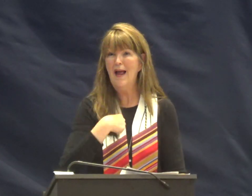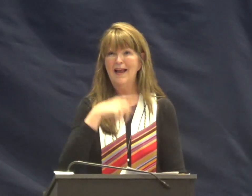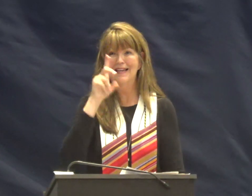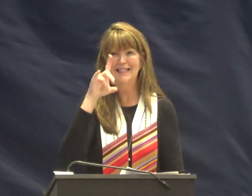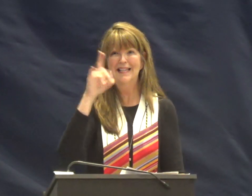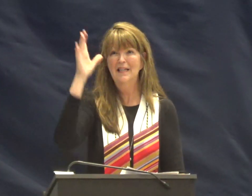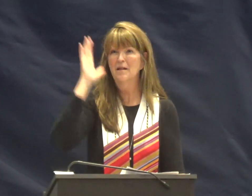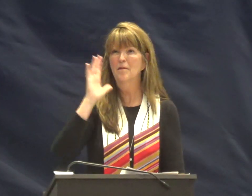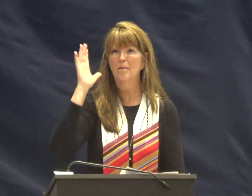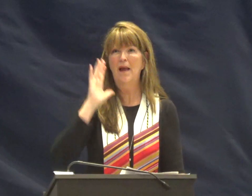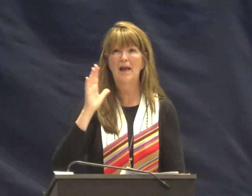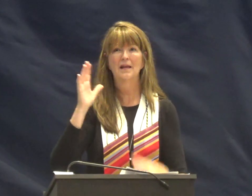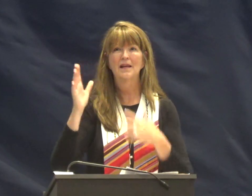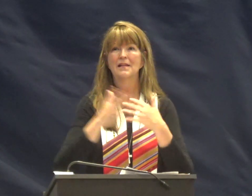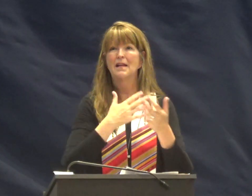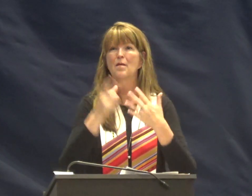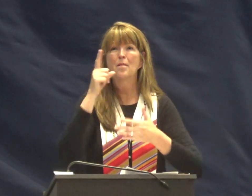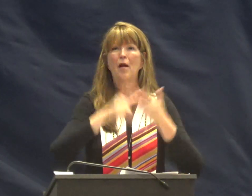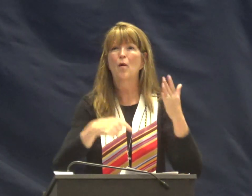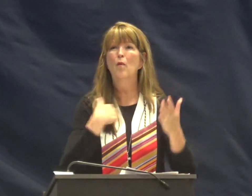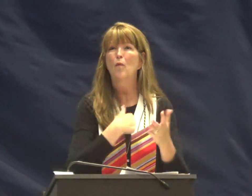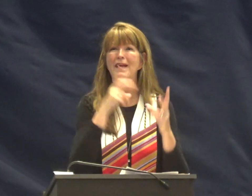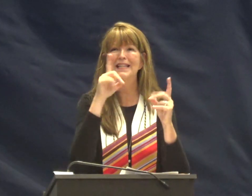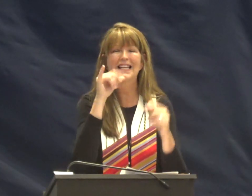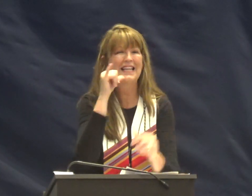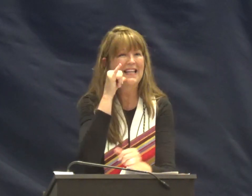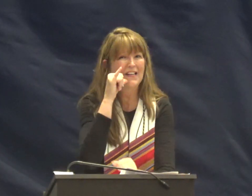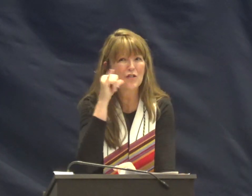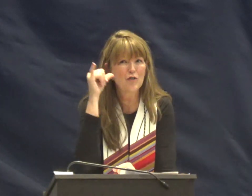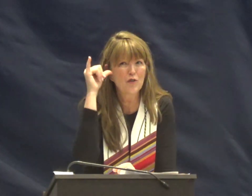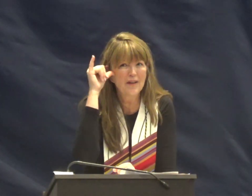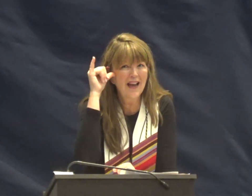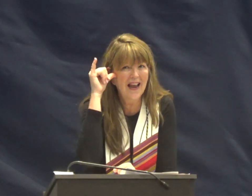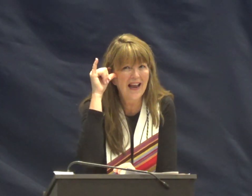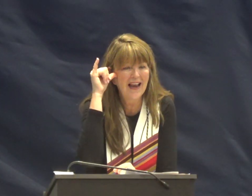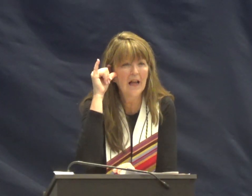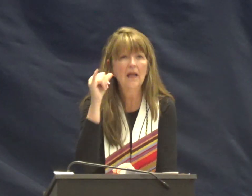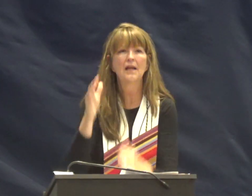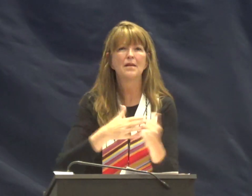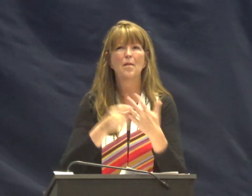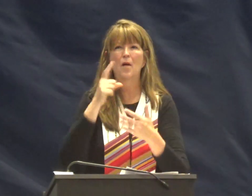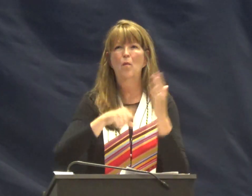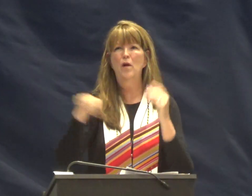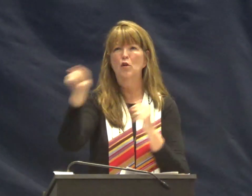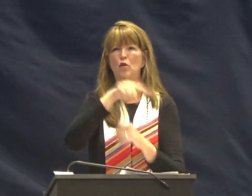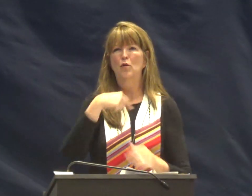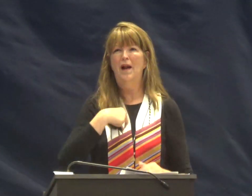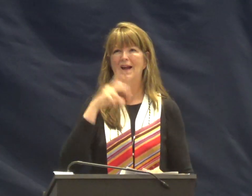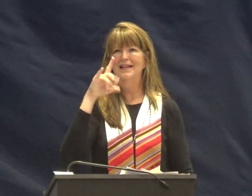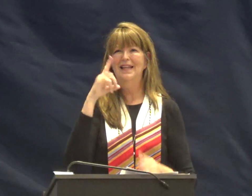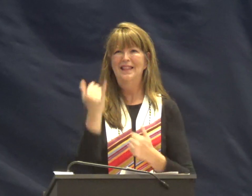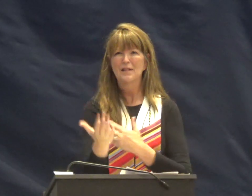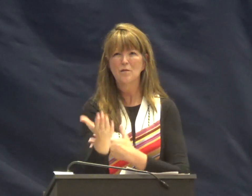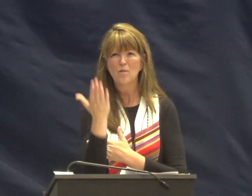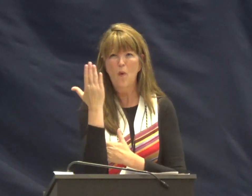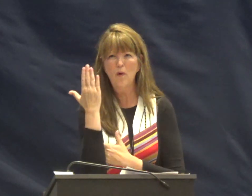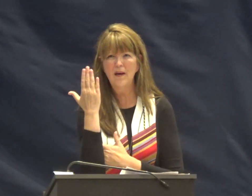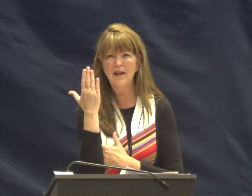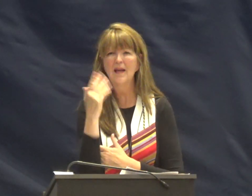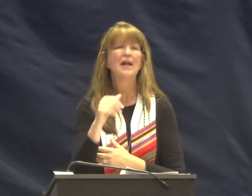for everyone. Whatever you or I did in the past, whatever we did yesterday, whatever you and